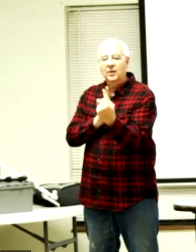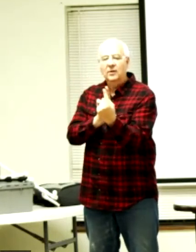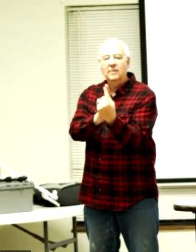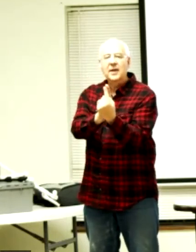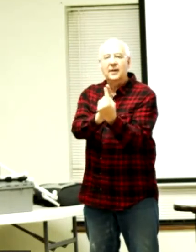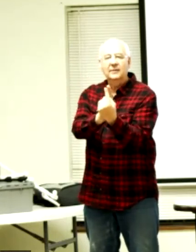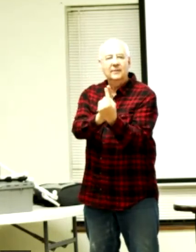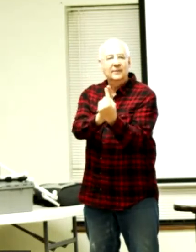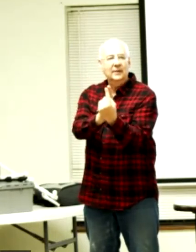you're meeting.